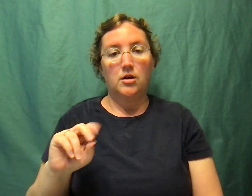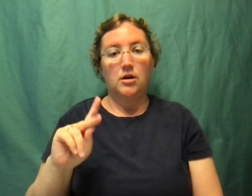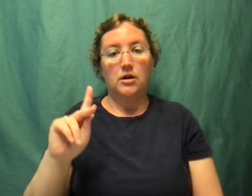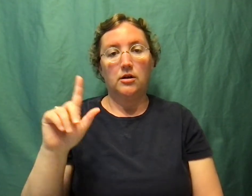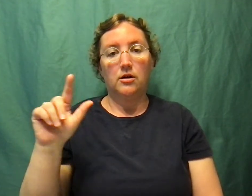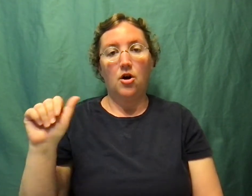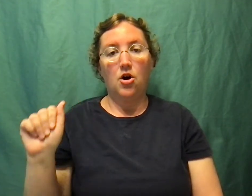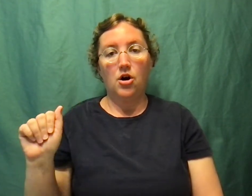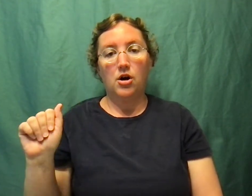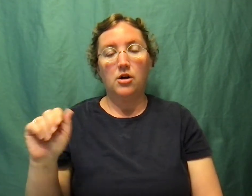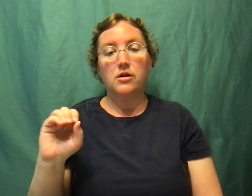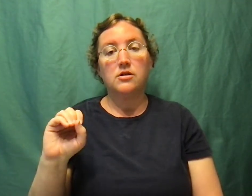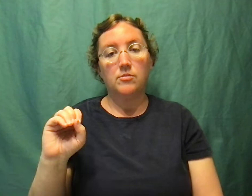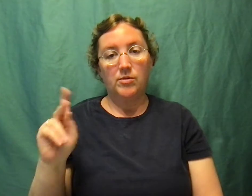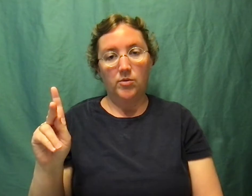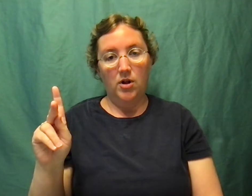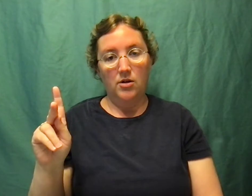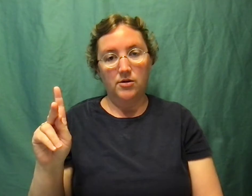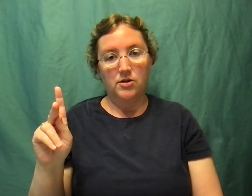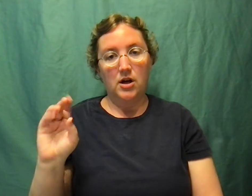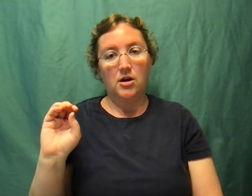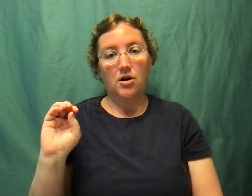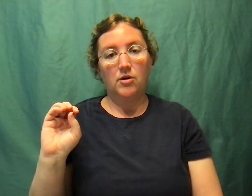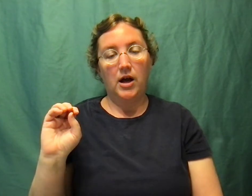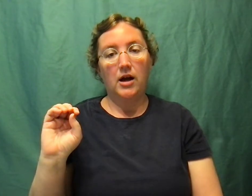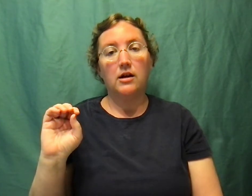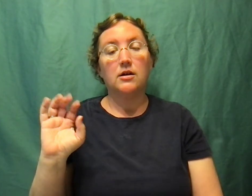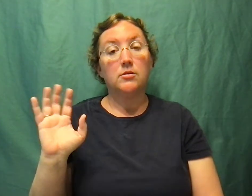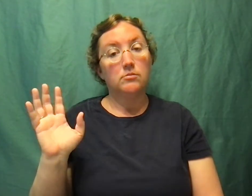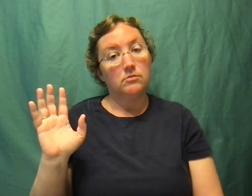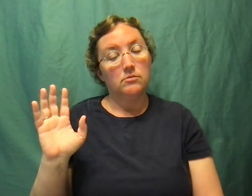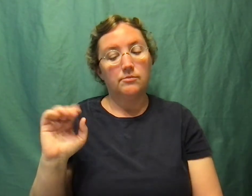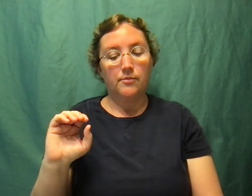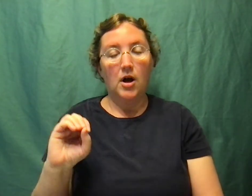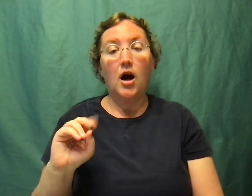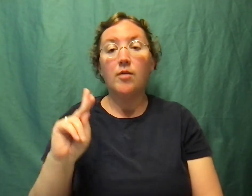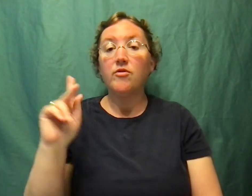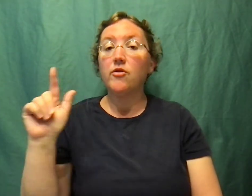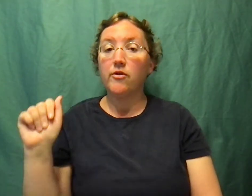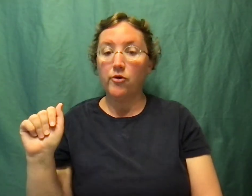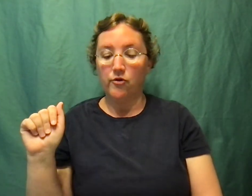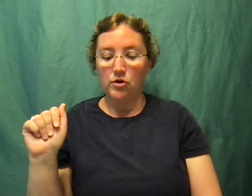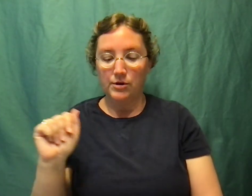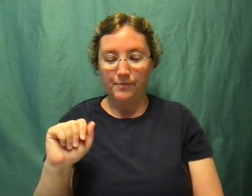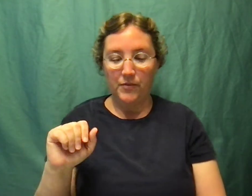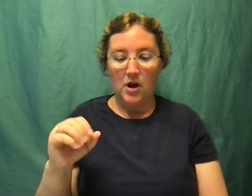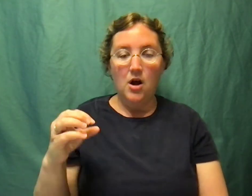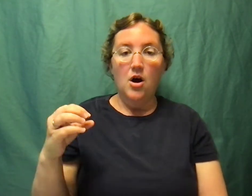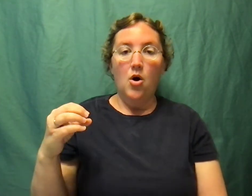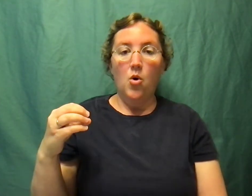In a little arc. Some people will also sign OK. I prefer the full version.